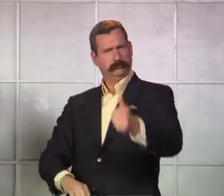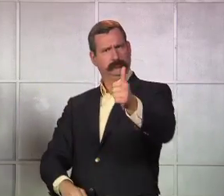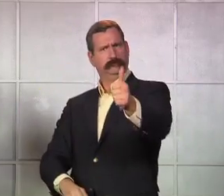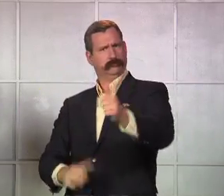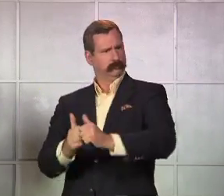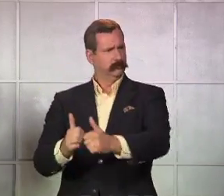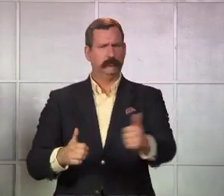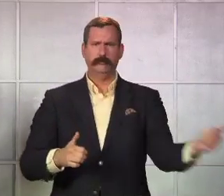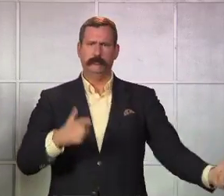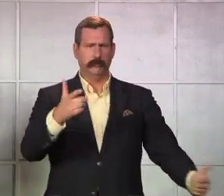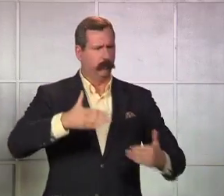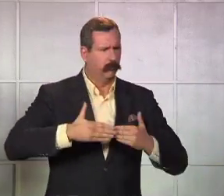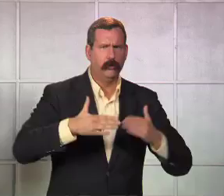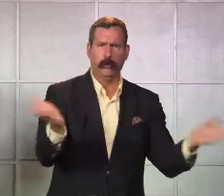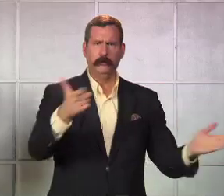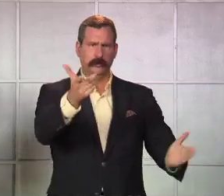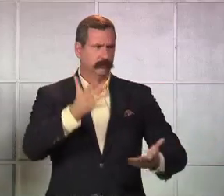and other parts of yourself with those around you.